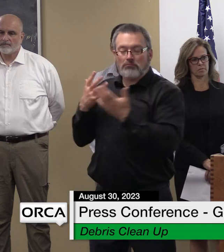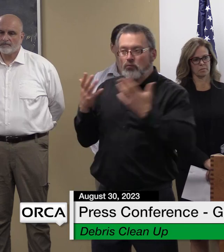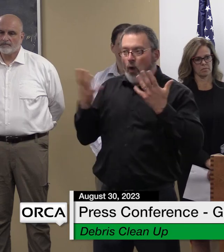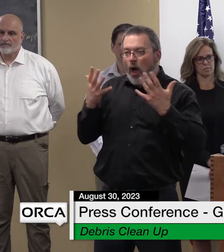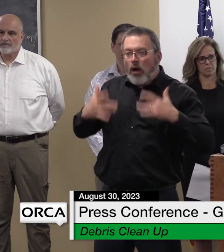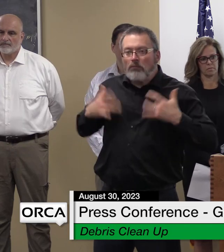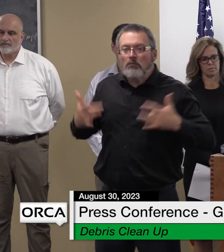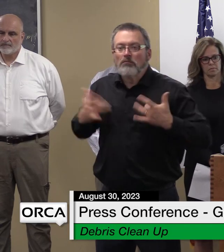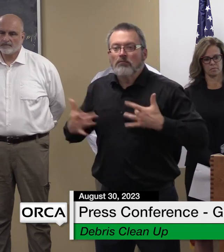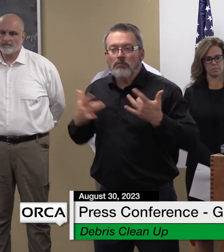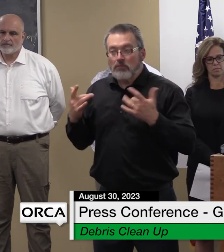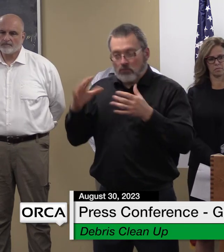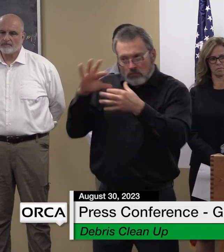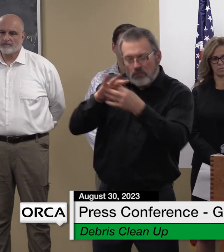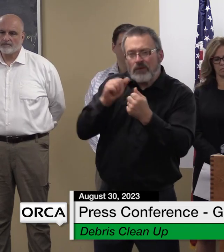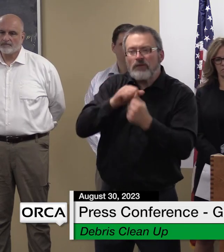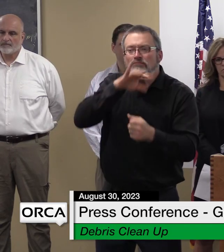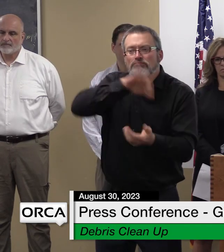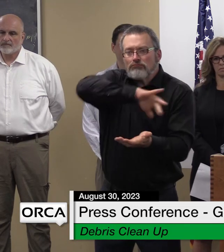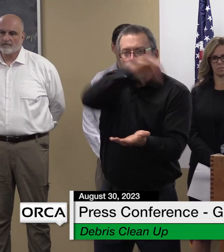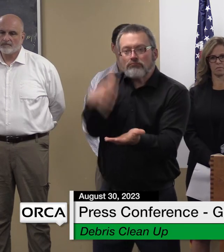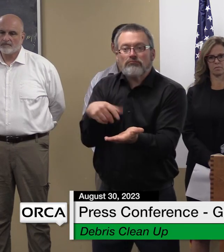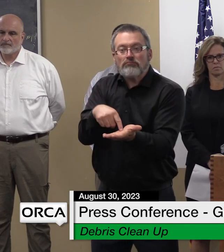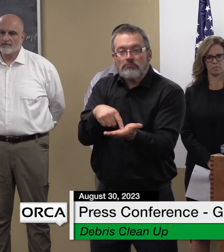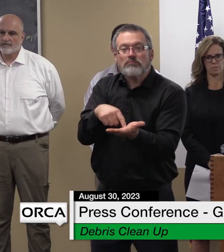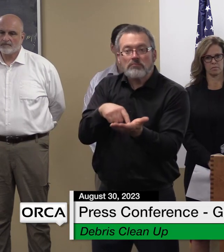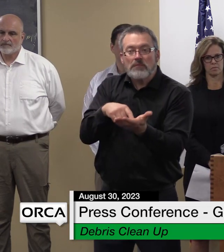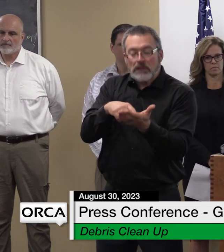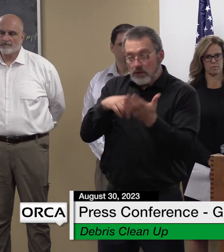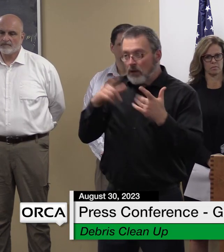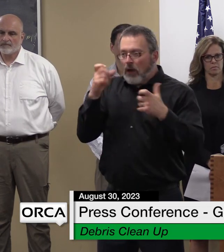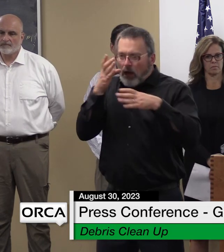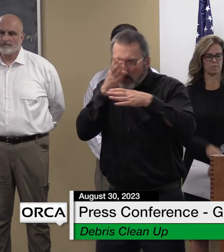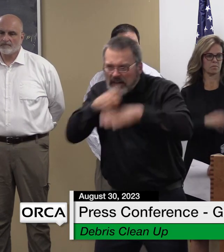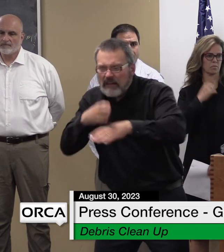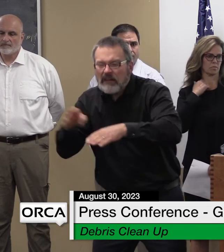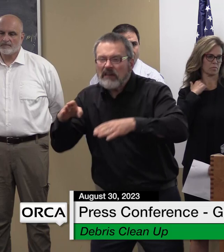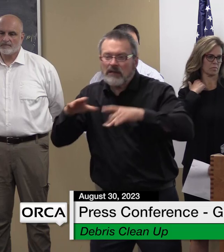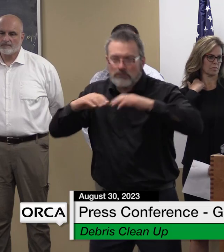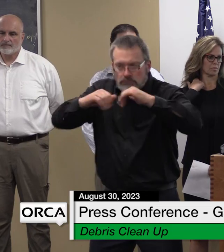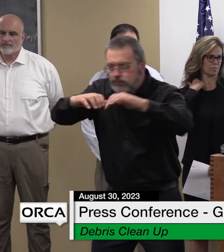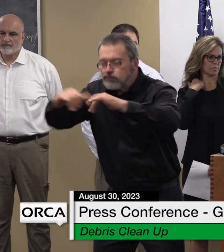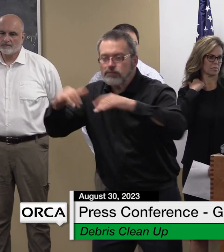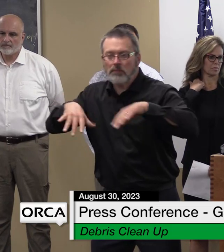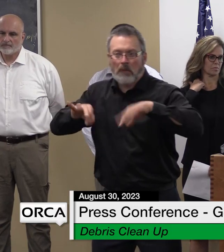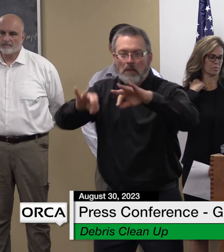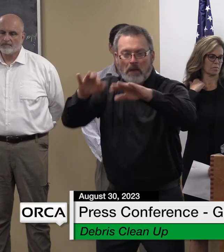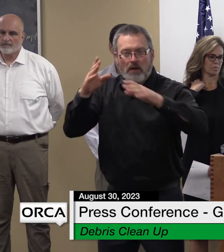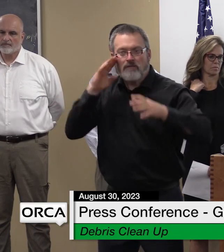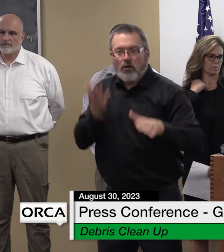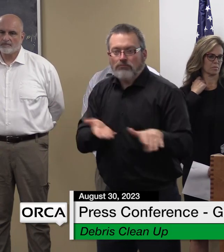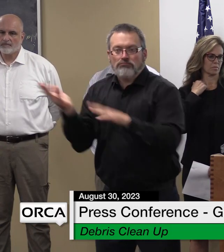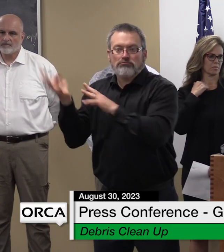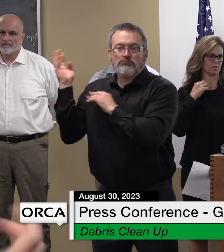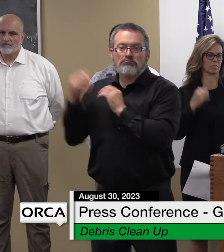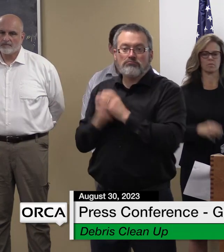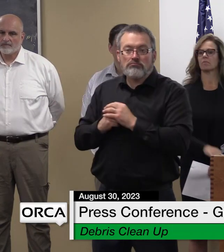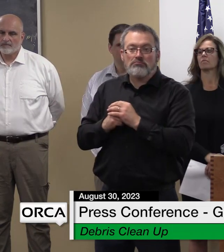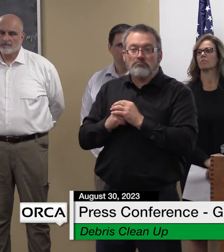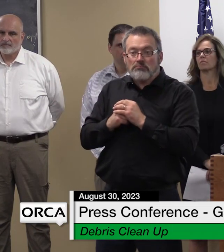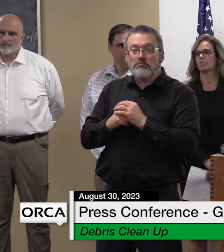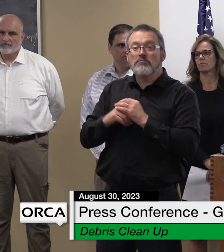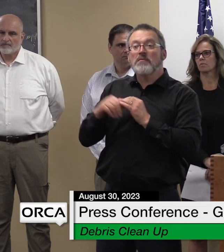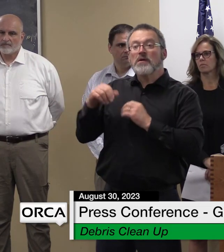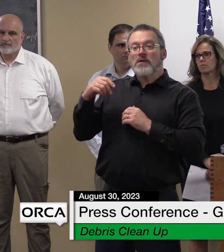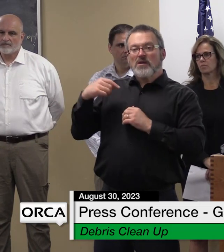for coordination of debris sorting and pickup. These EMS teams have traveled over 3,000 miles of